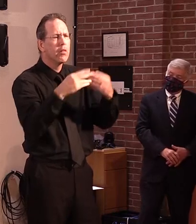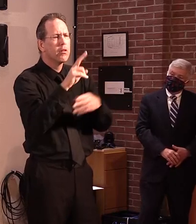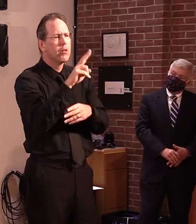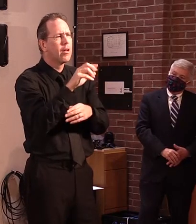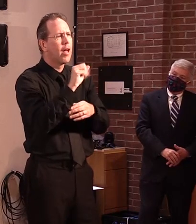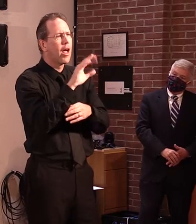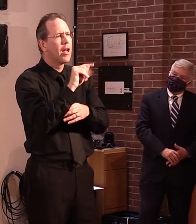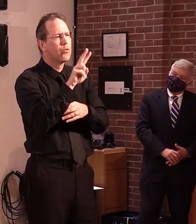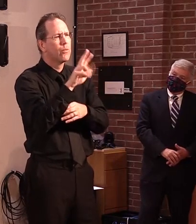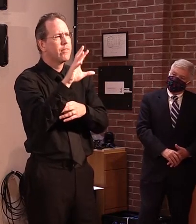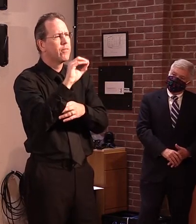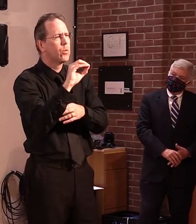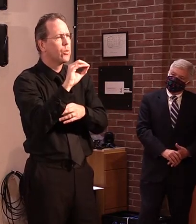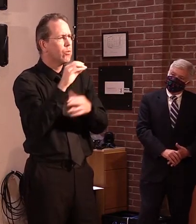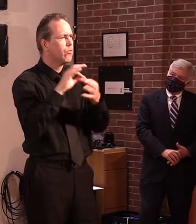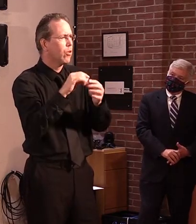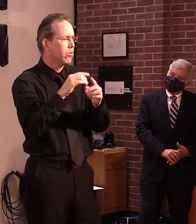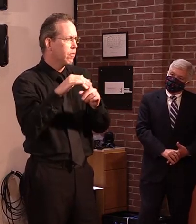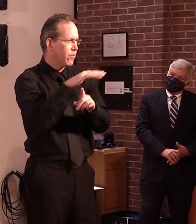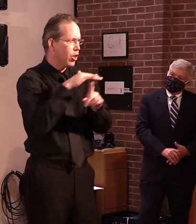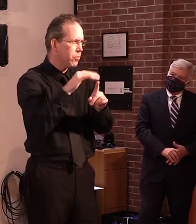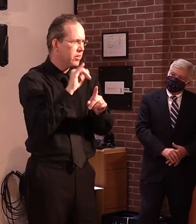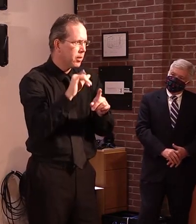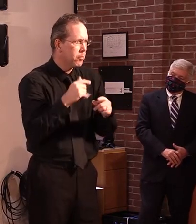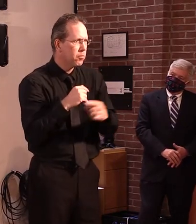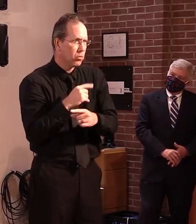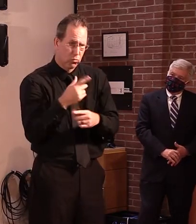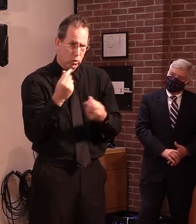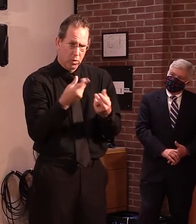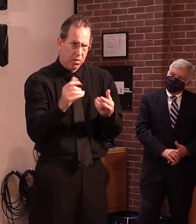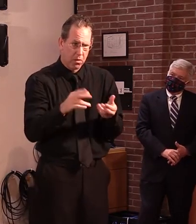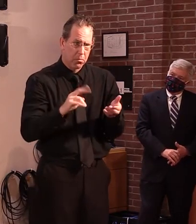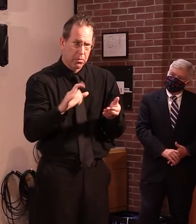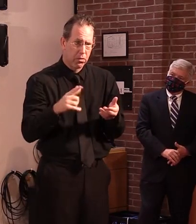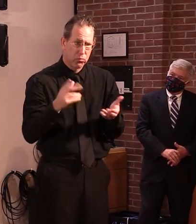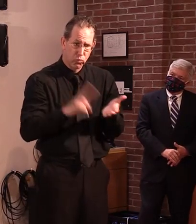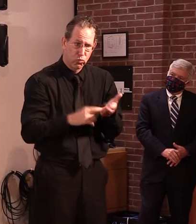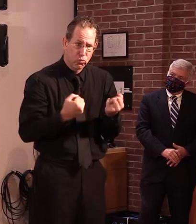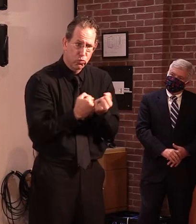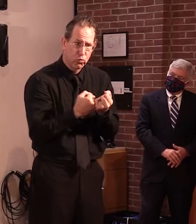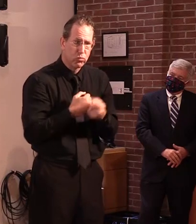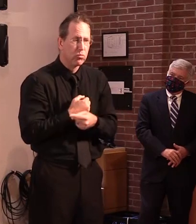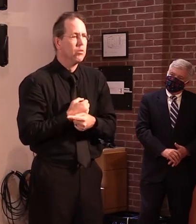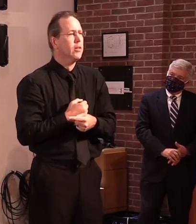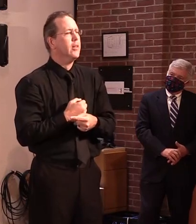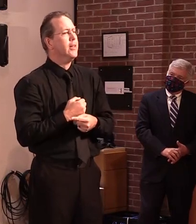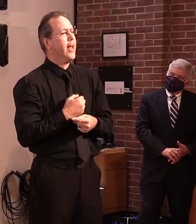the last version of the Senate bill is all that we had hoped for.